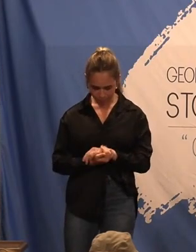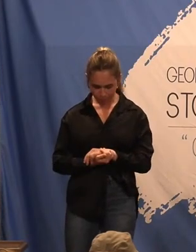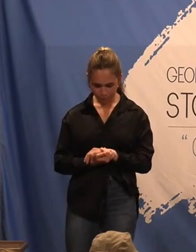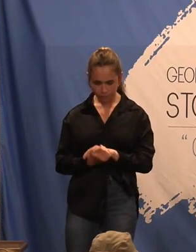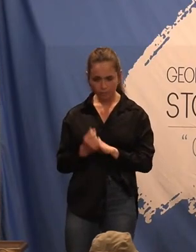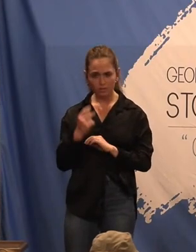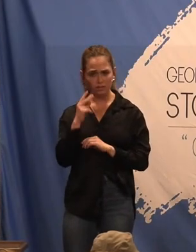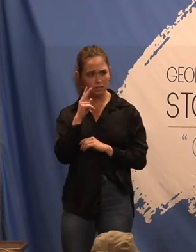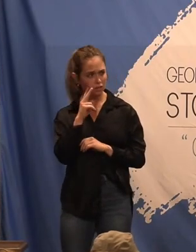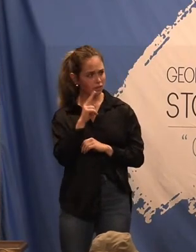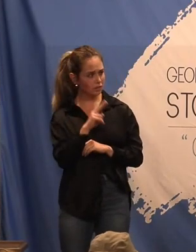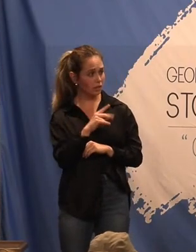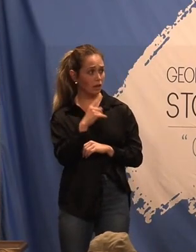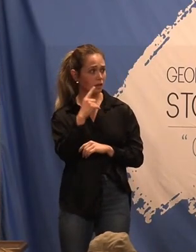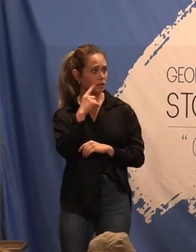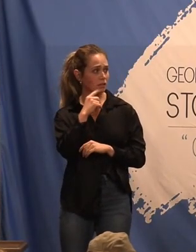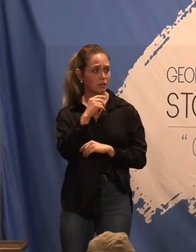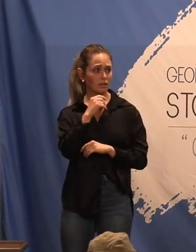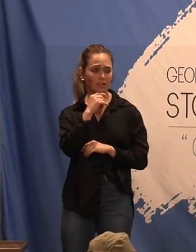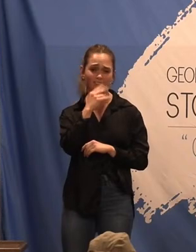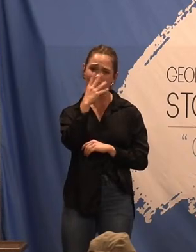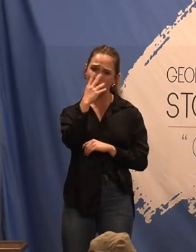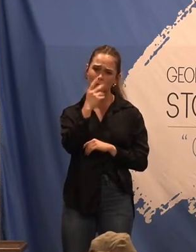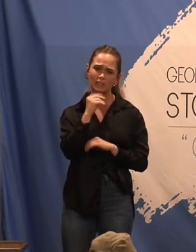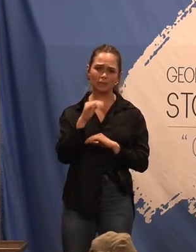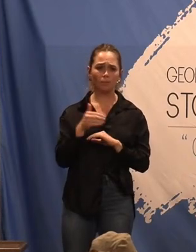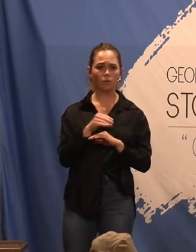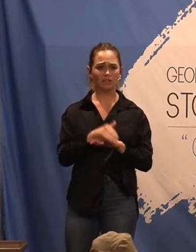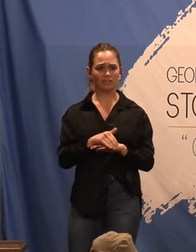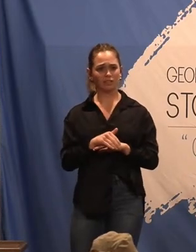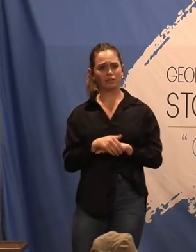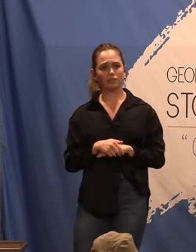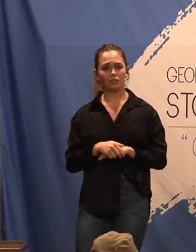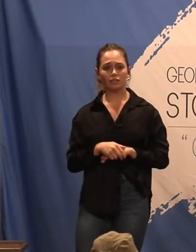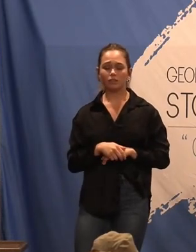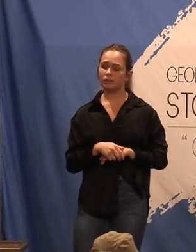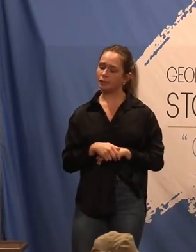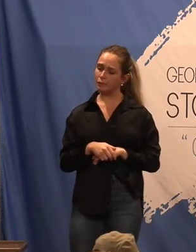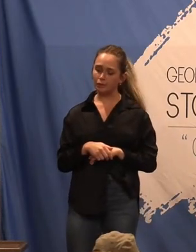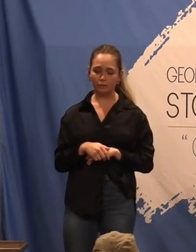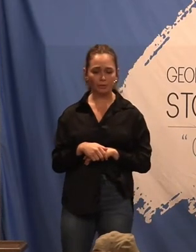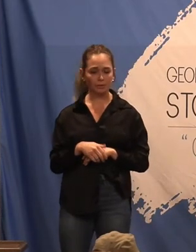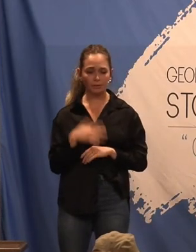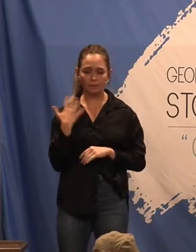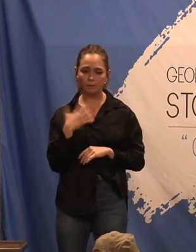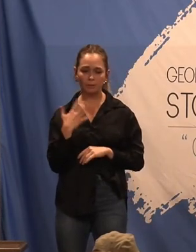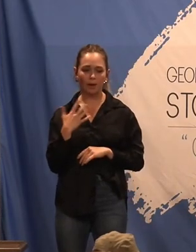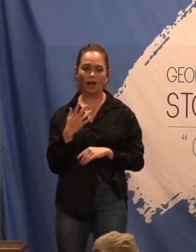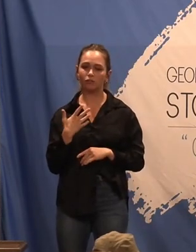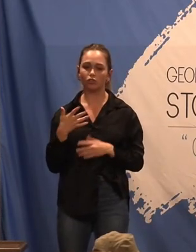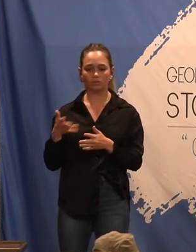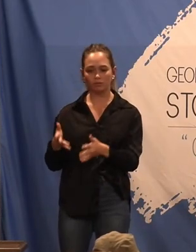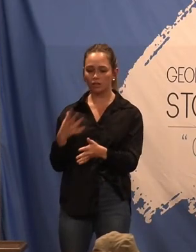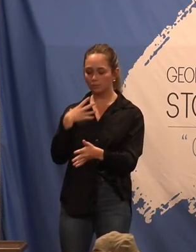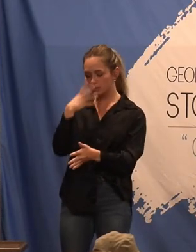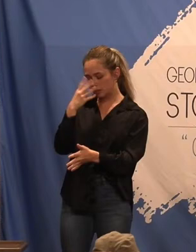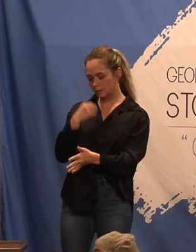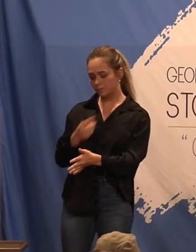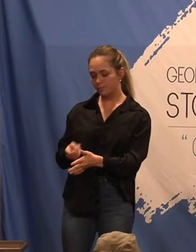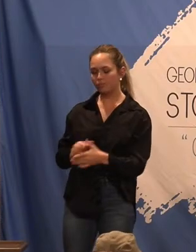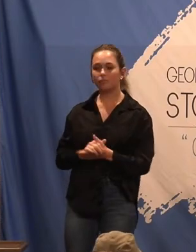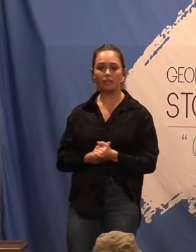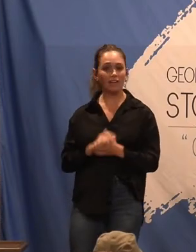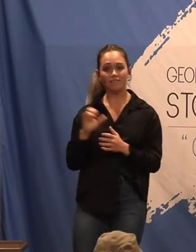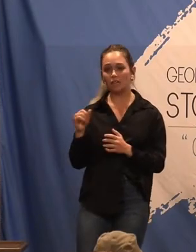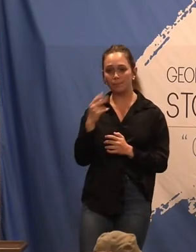I looked over at him and I thought, he ain't had no sleep all night. Good Lord. I'll just let him sleep there. If